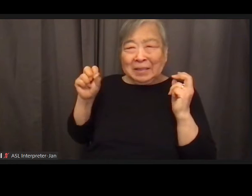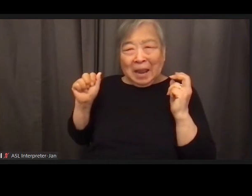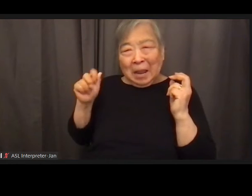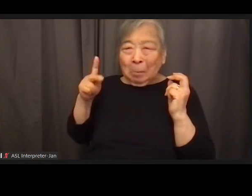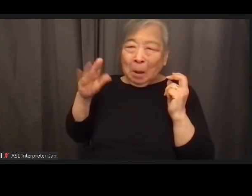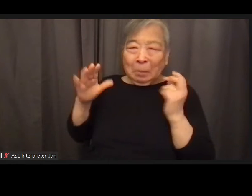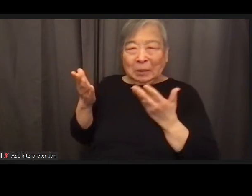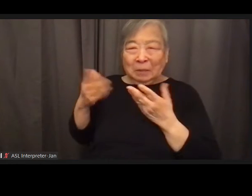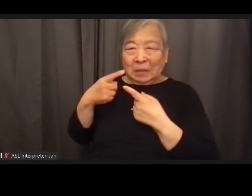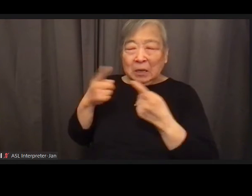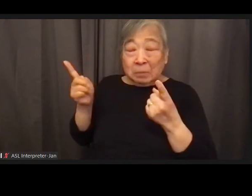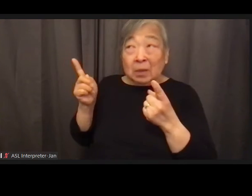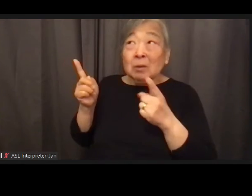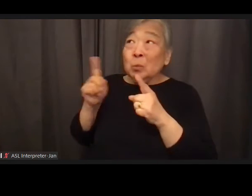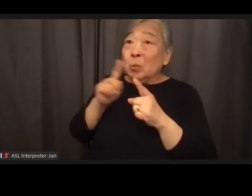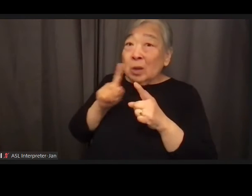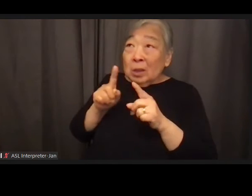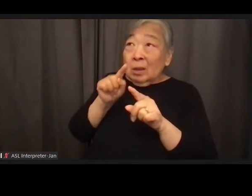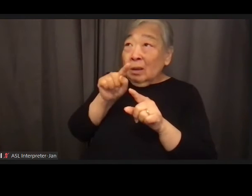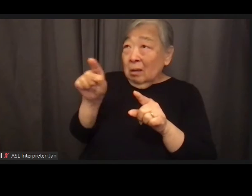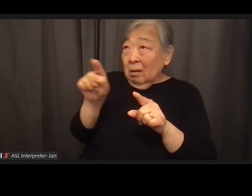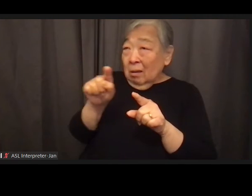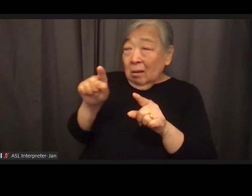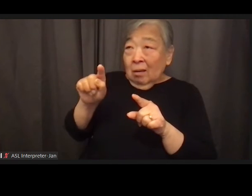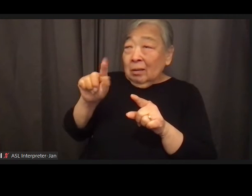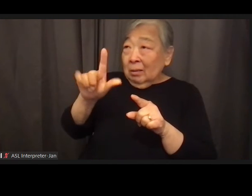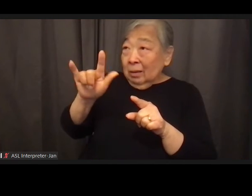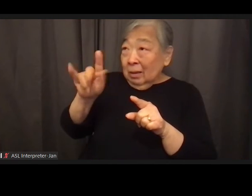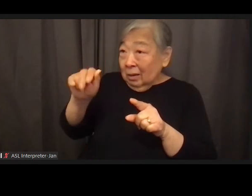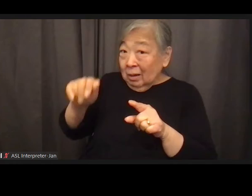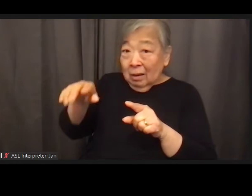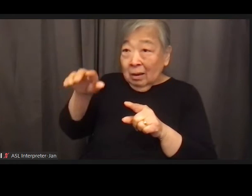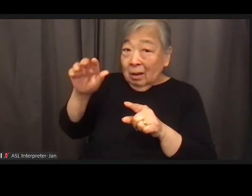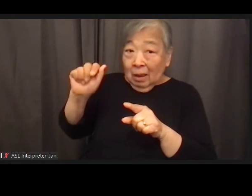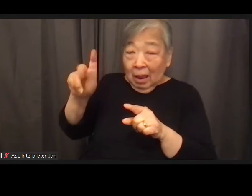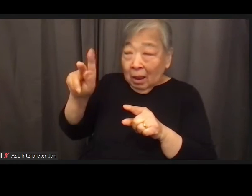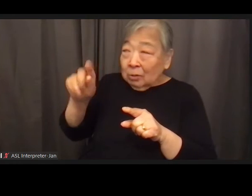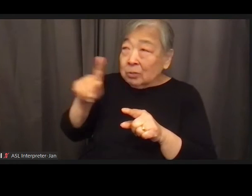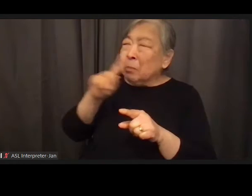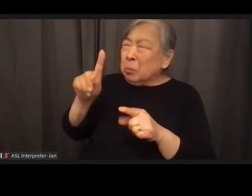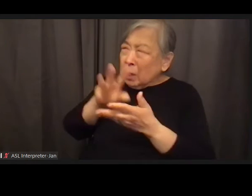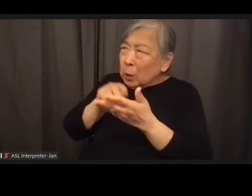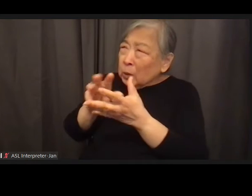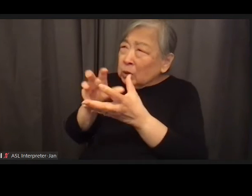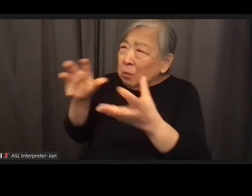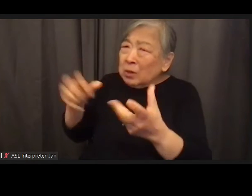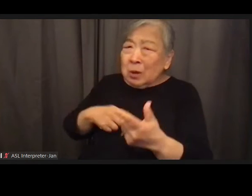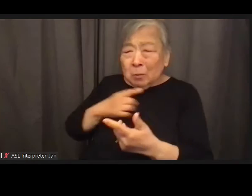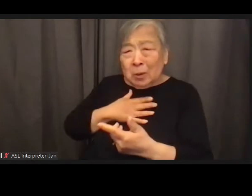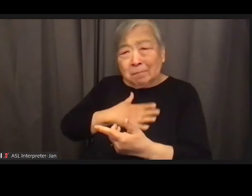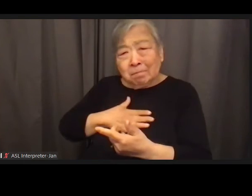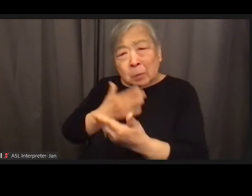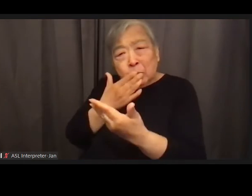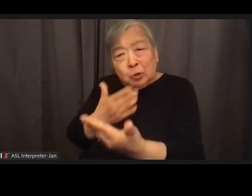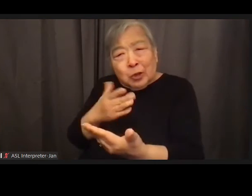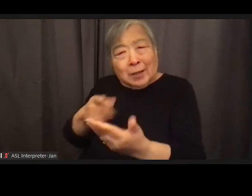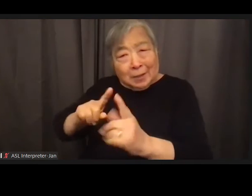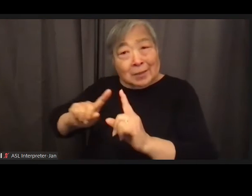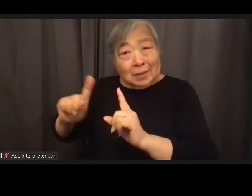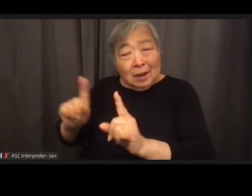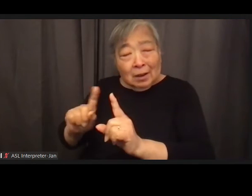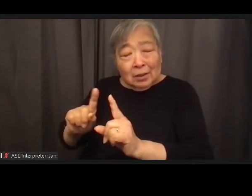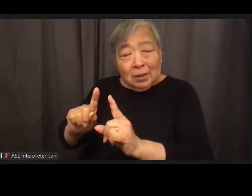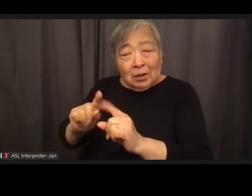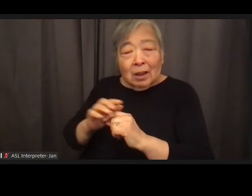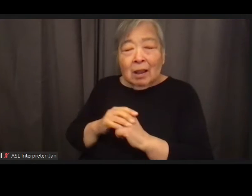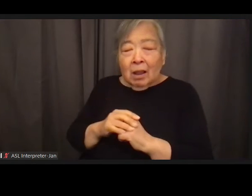I'm learning so much from both Lina and Ákos. So I really appreciate this dialogue that we're having. And